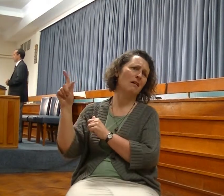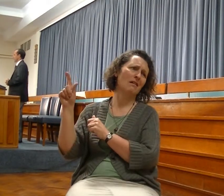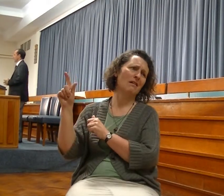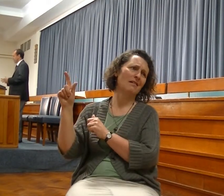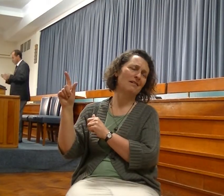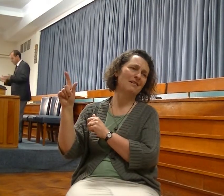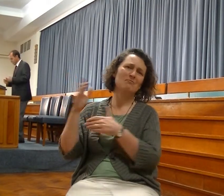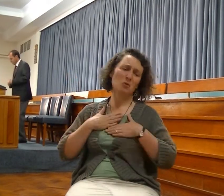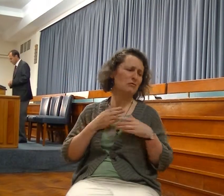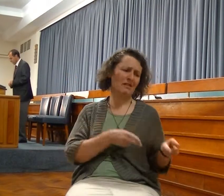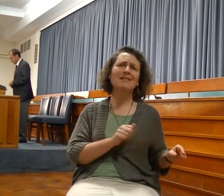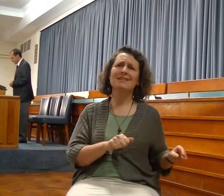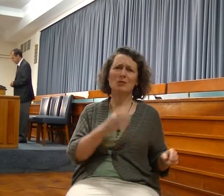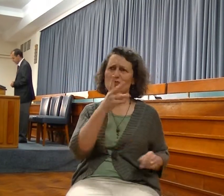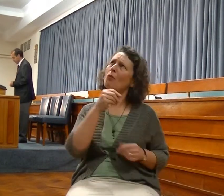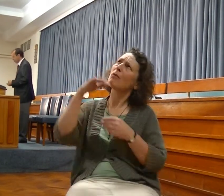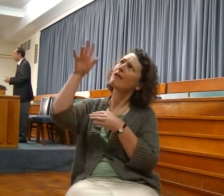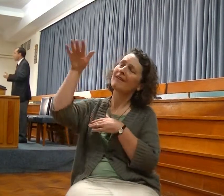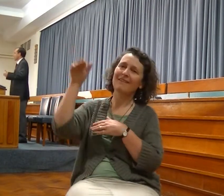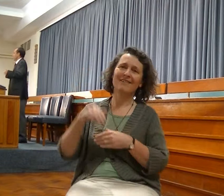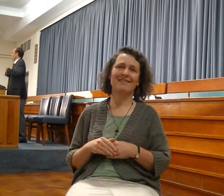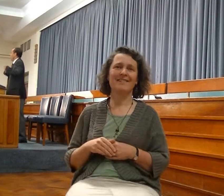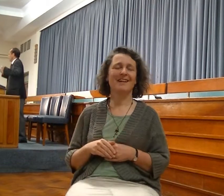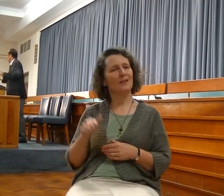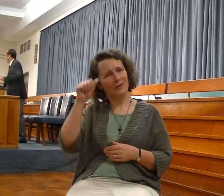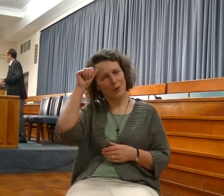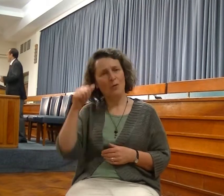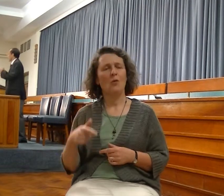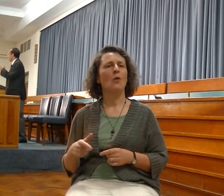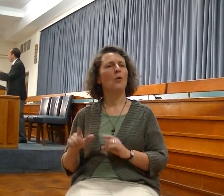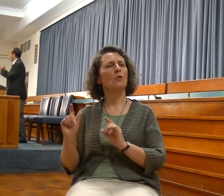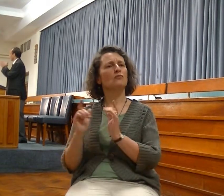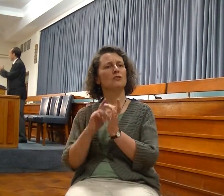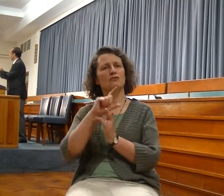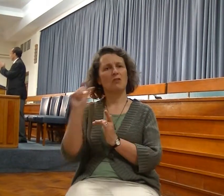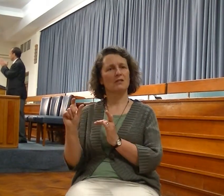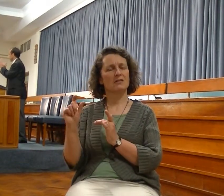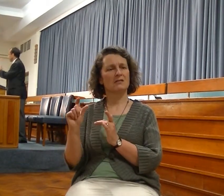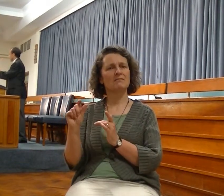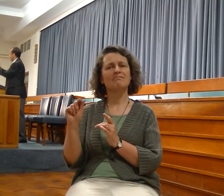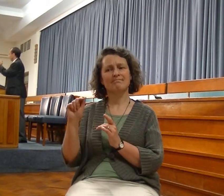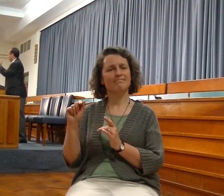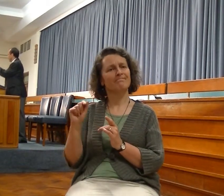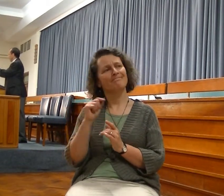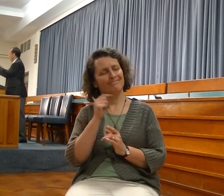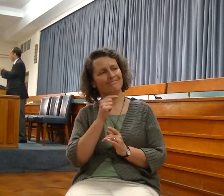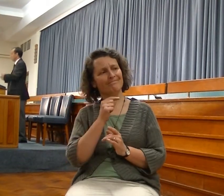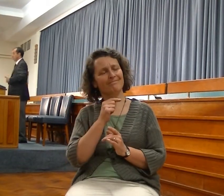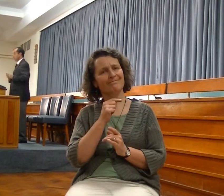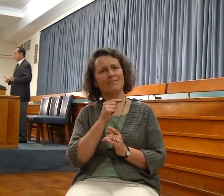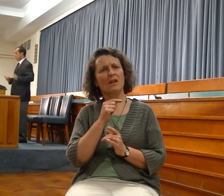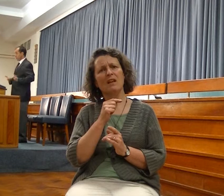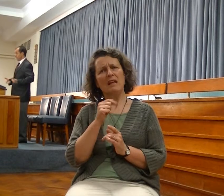is my conclusion. The Lord Jesus Christ wants our holiness. God's greatest